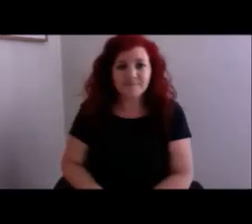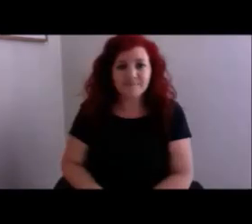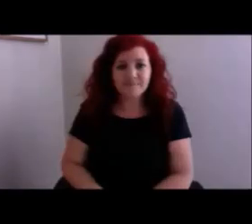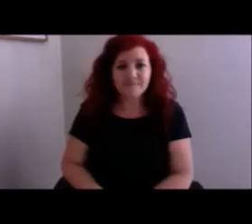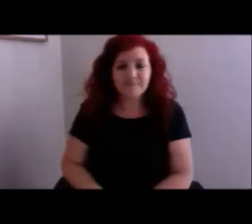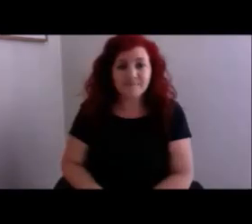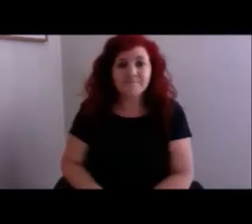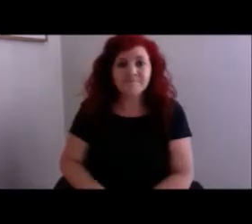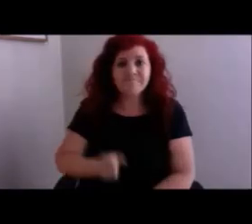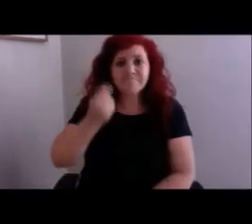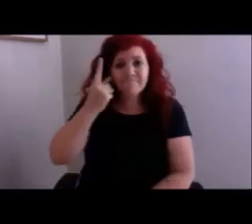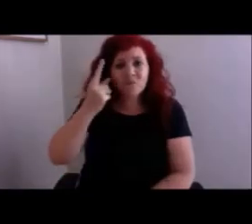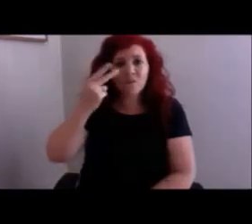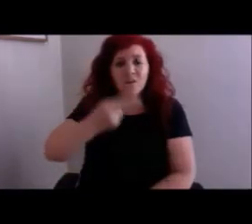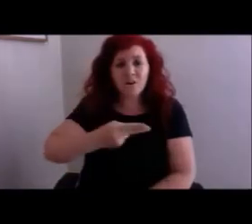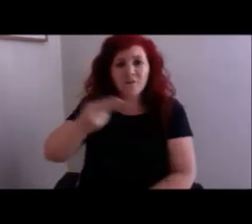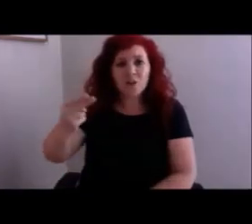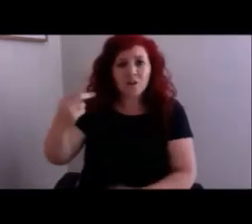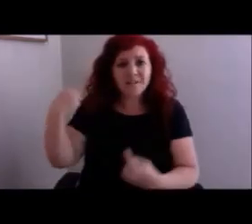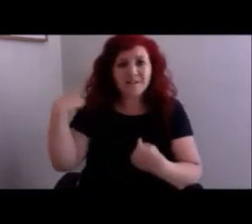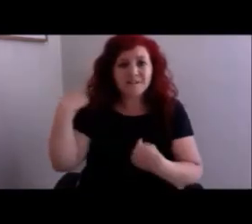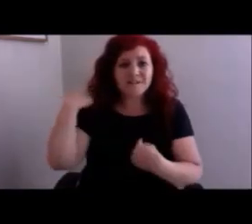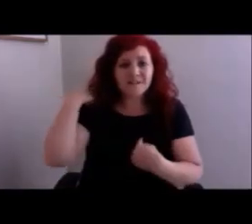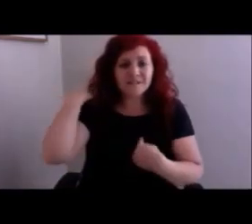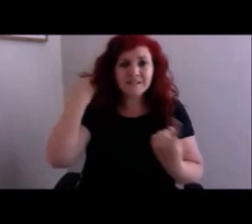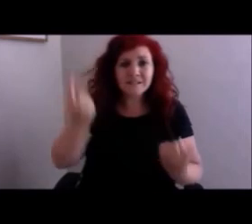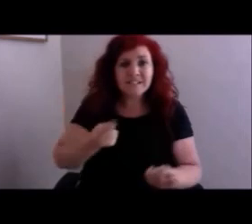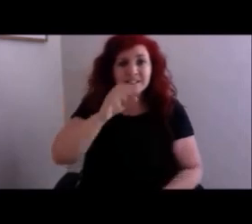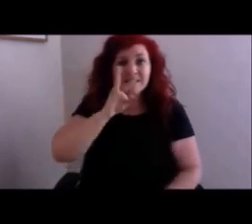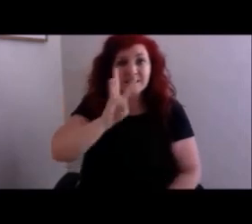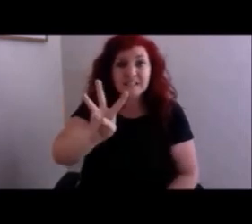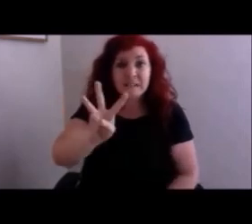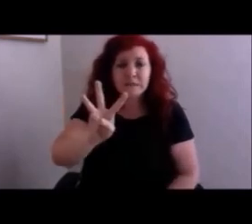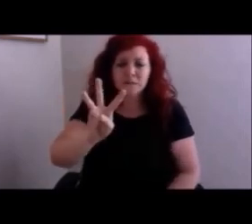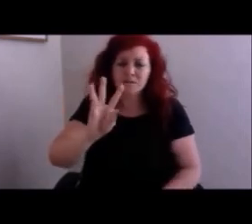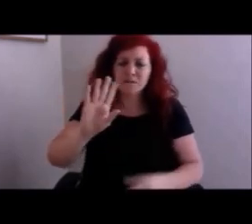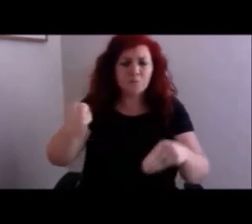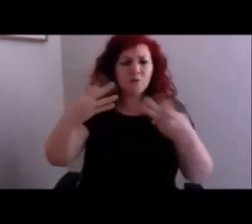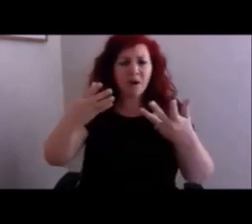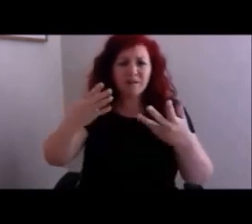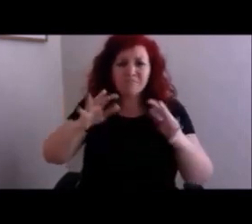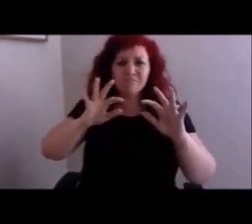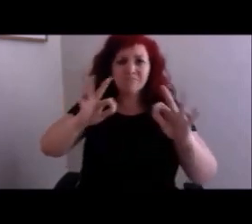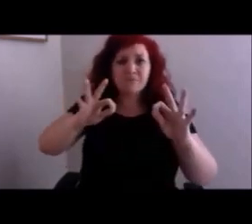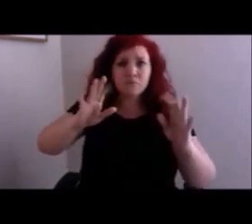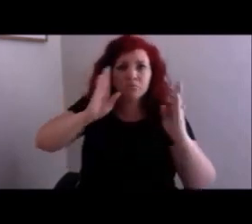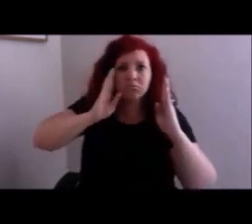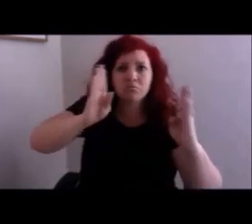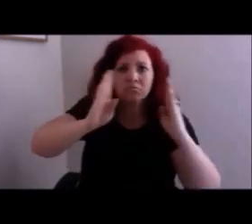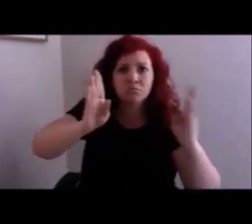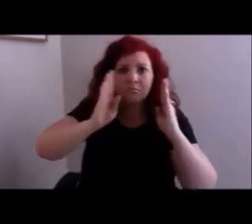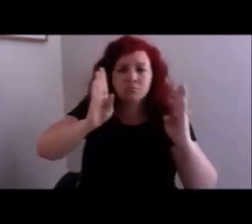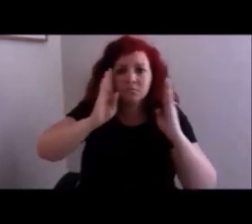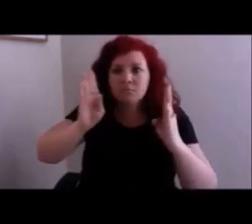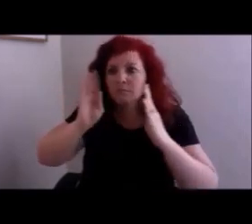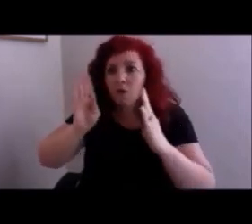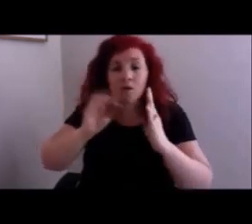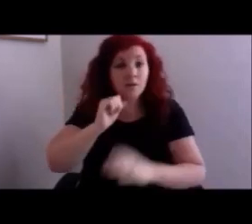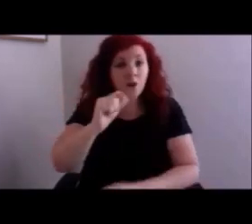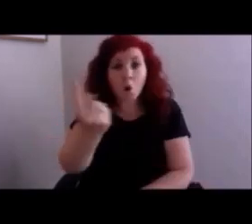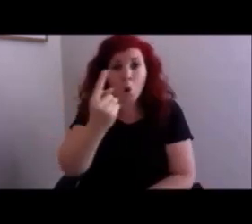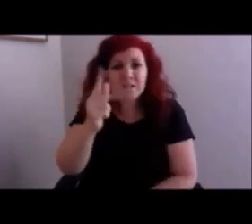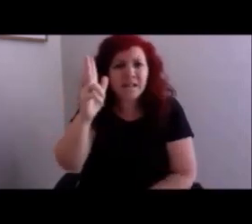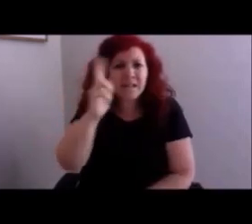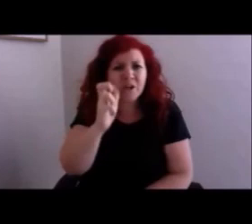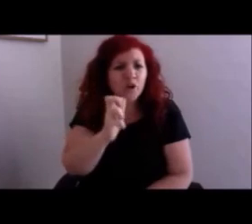Being hard of hearing since the age of 6 has given me excellent hypervigilance. I may not always hear the sounds